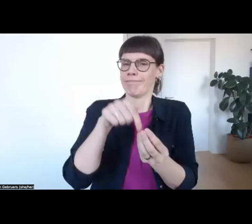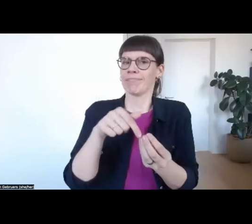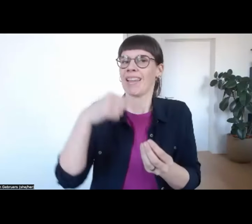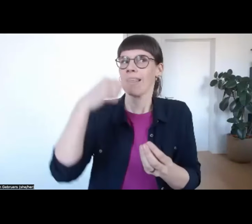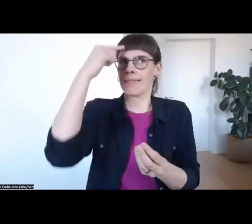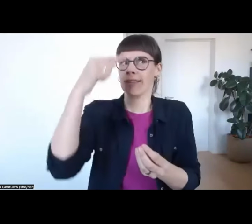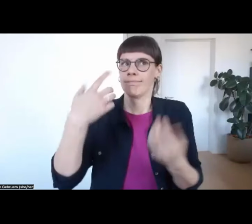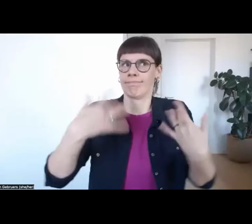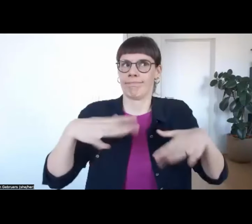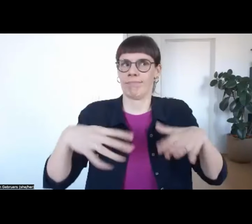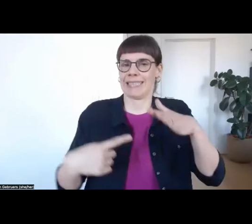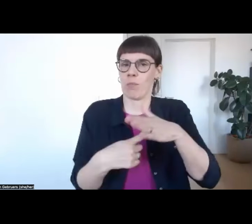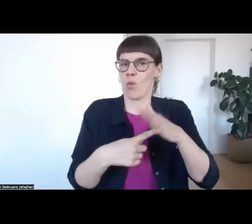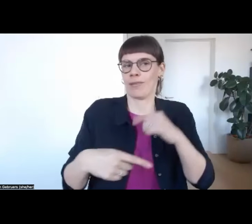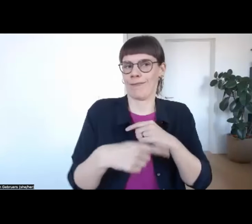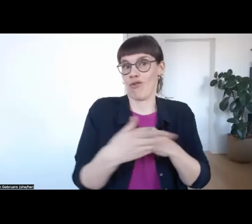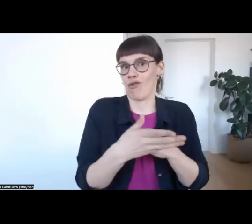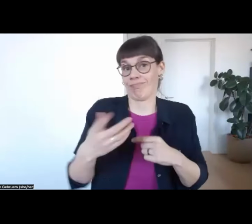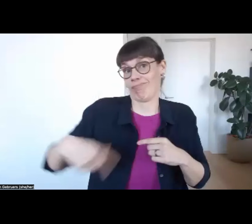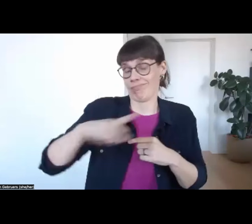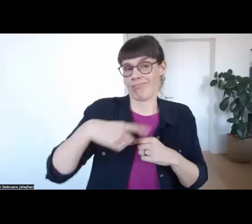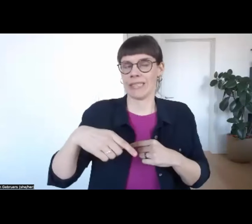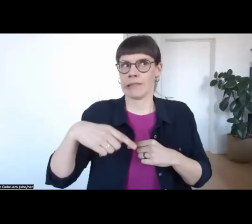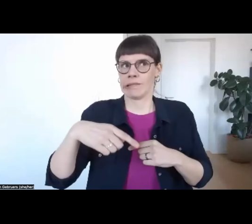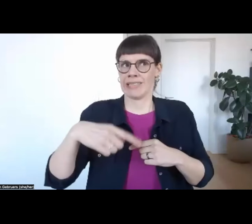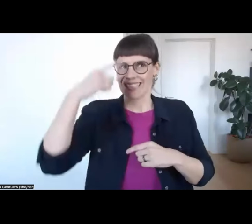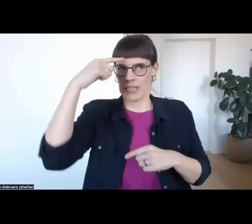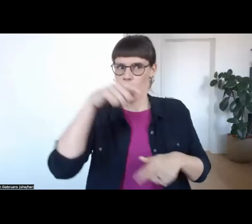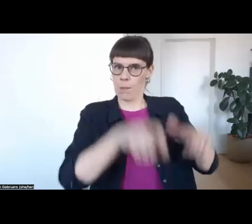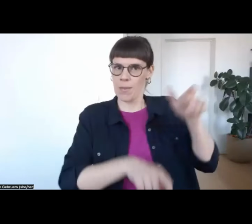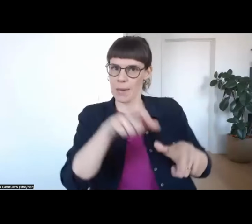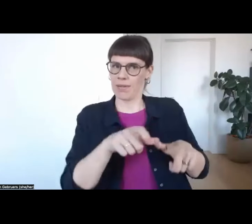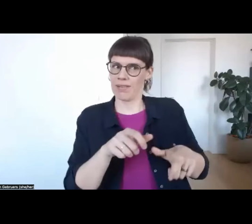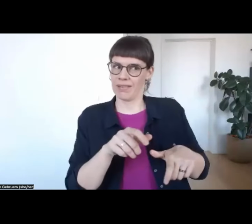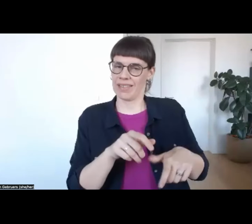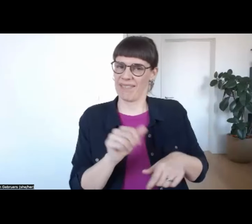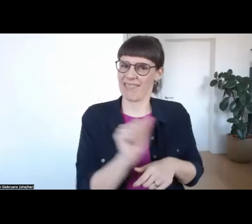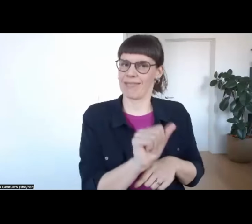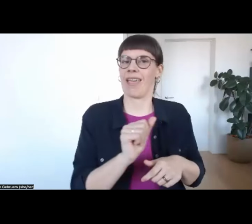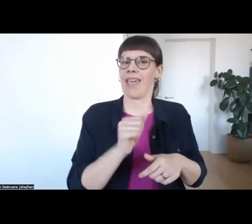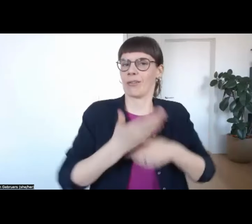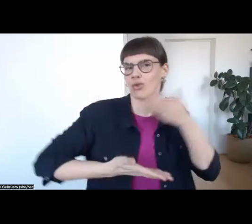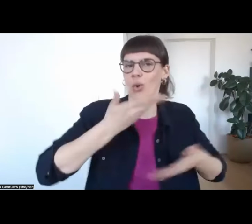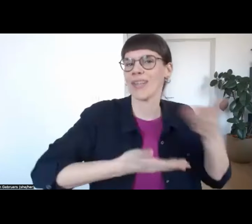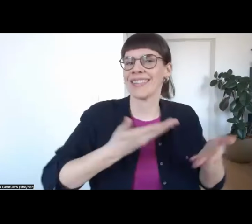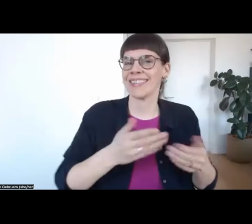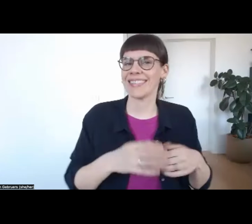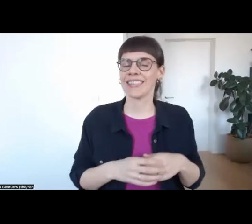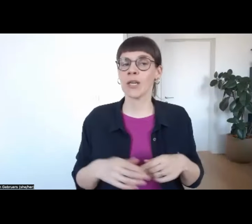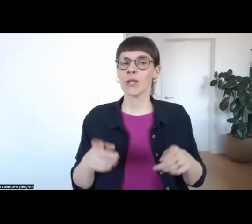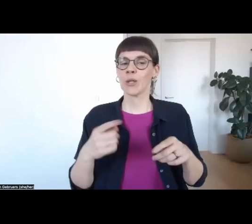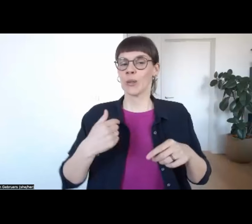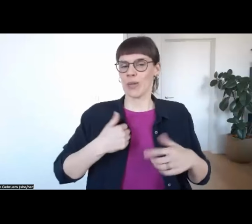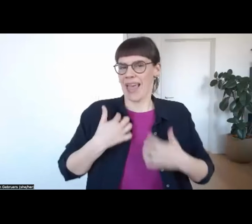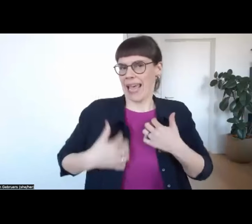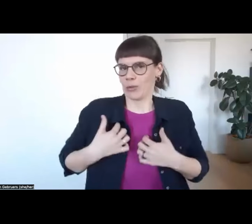So I wanted to conclude with this picture because I think it's really important for all of us to think about the individuals and